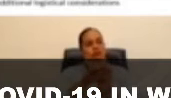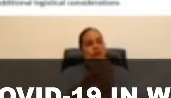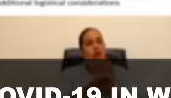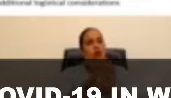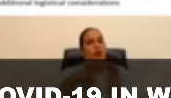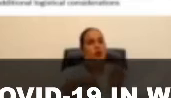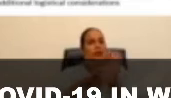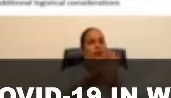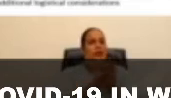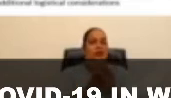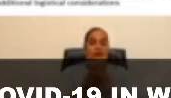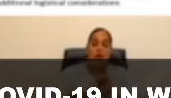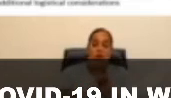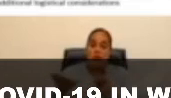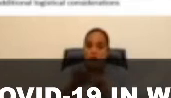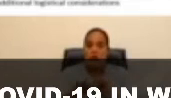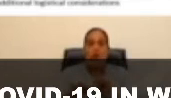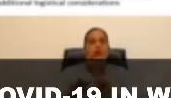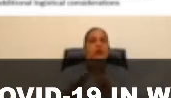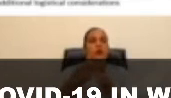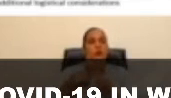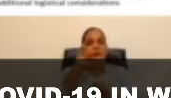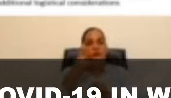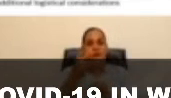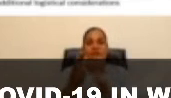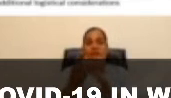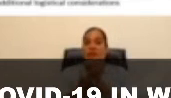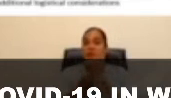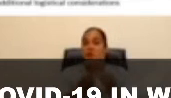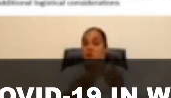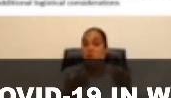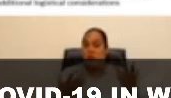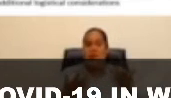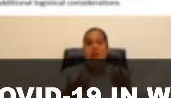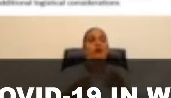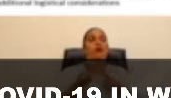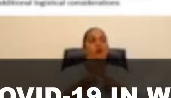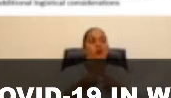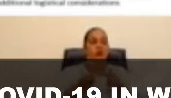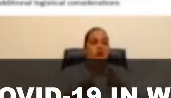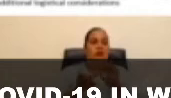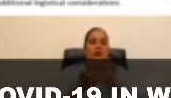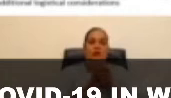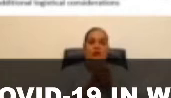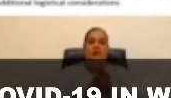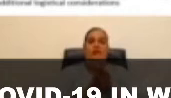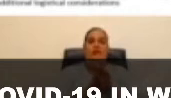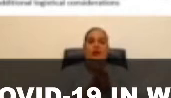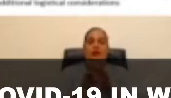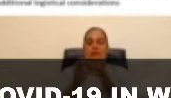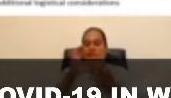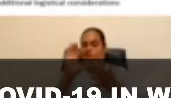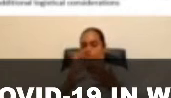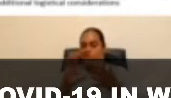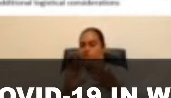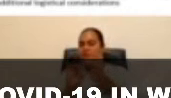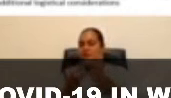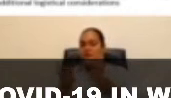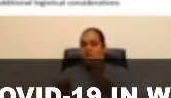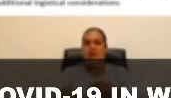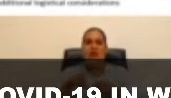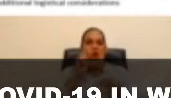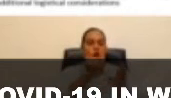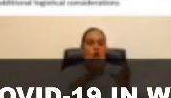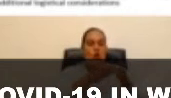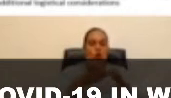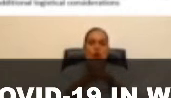identifying areas where we're seeing lots of cases. We're identifying the characteristics of those cases, like the age groups in